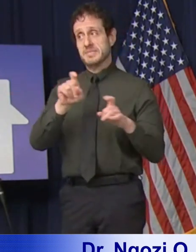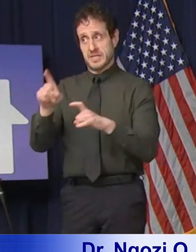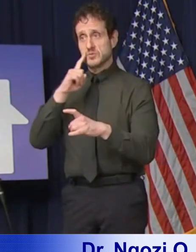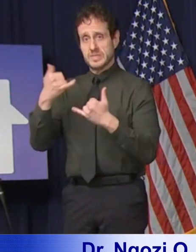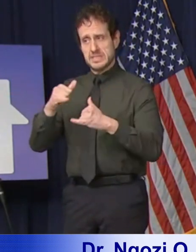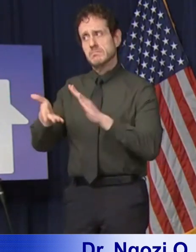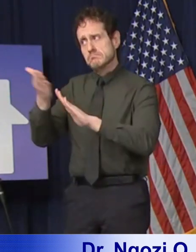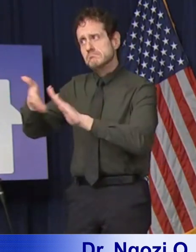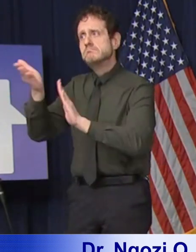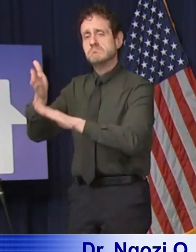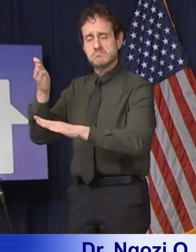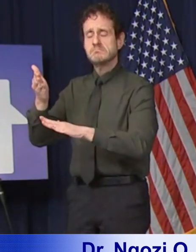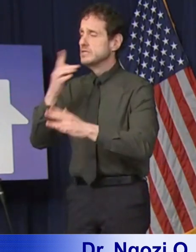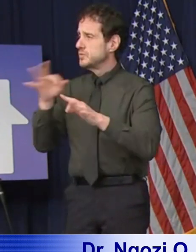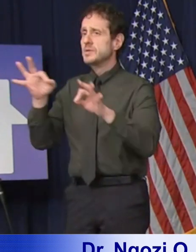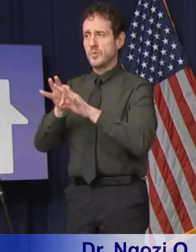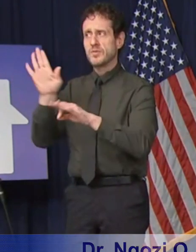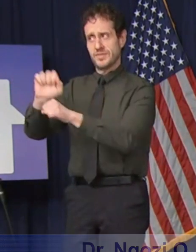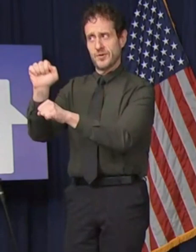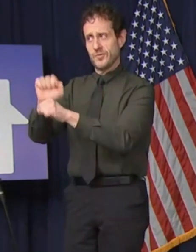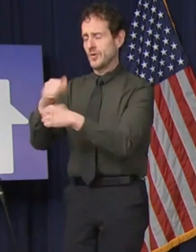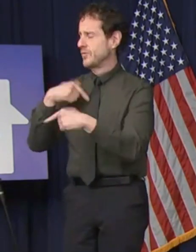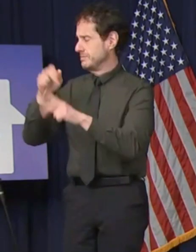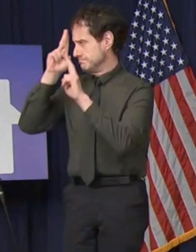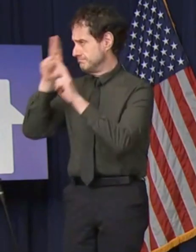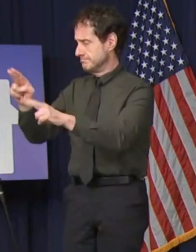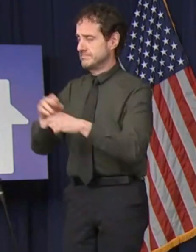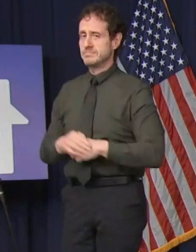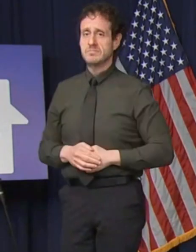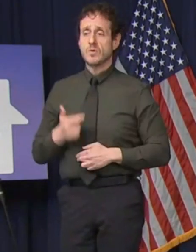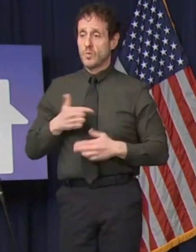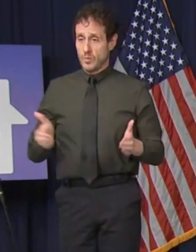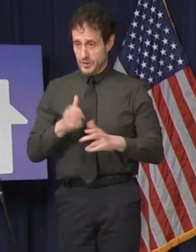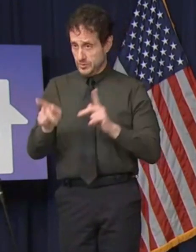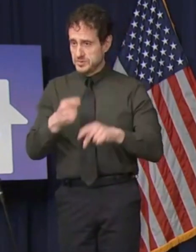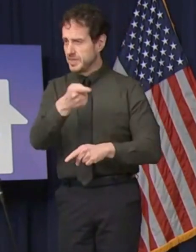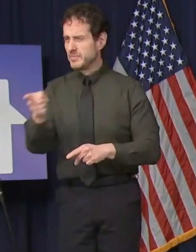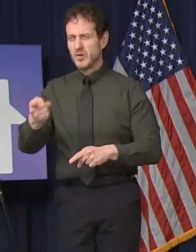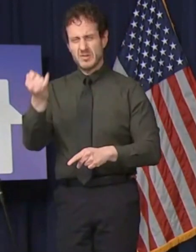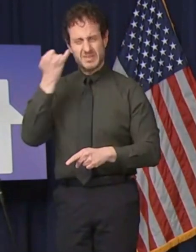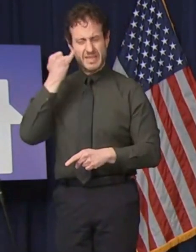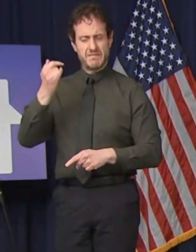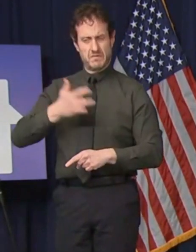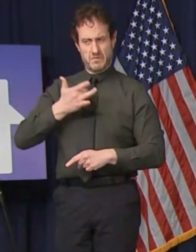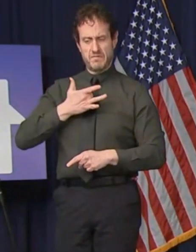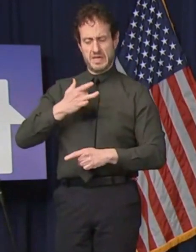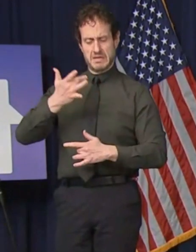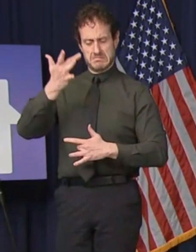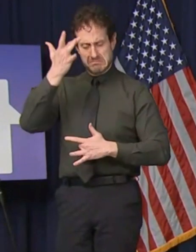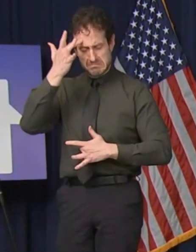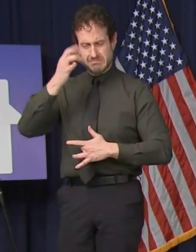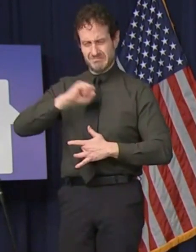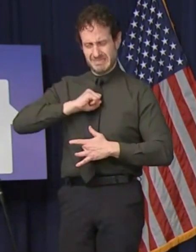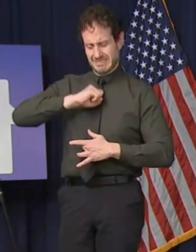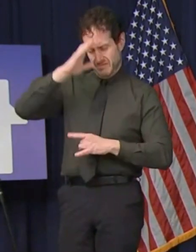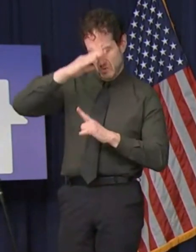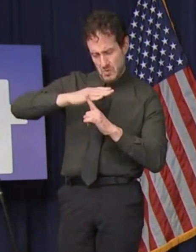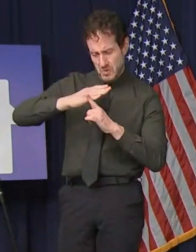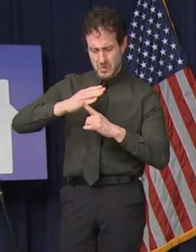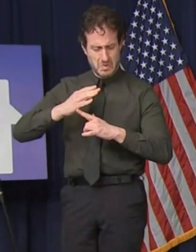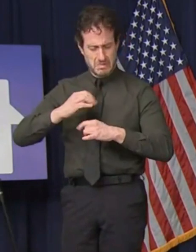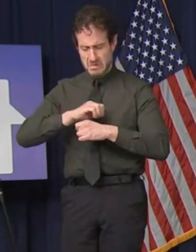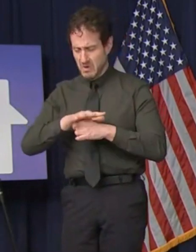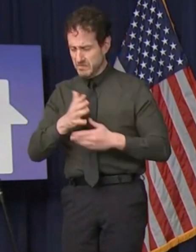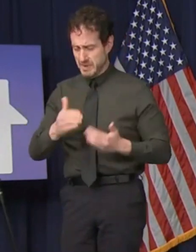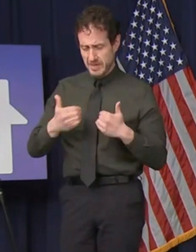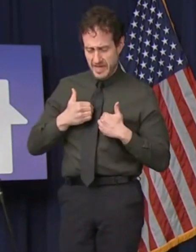run. We are encouraging people to get tested, as you heard the governor say. More and more locations and facilities are